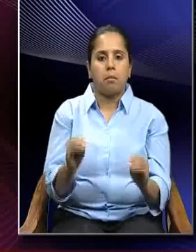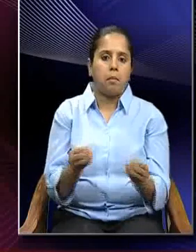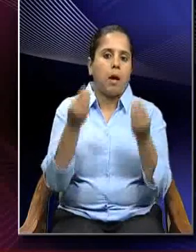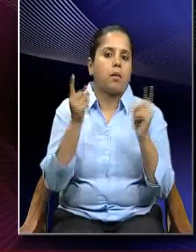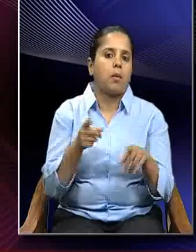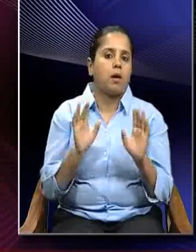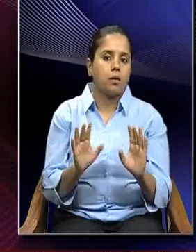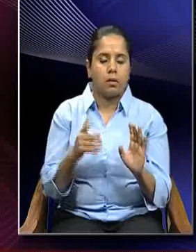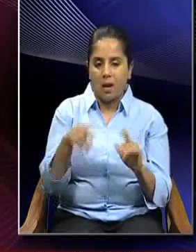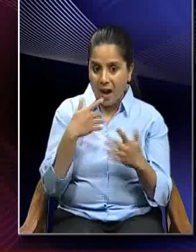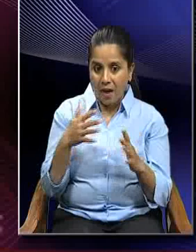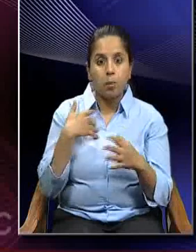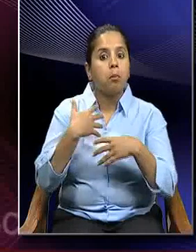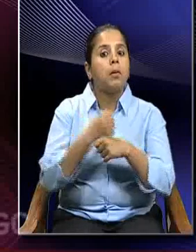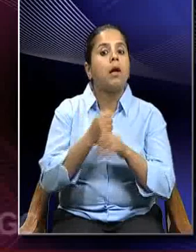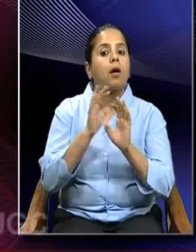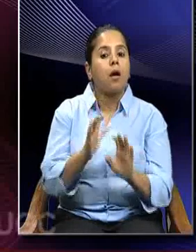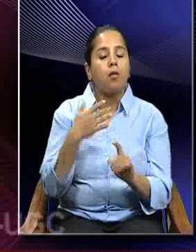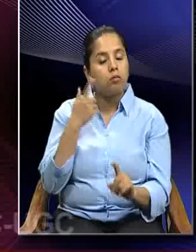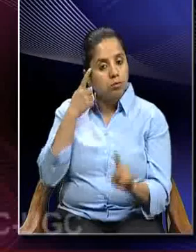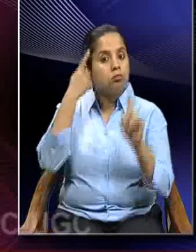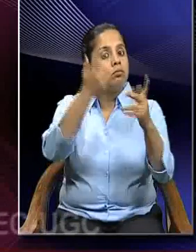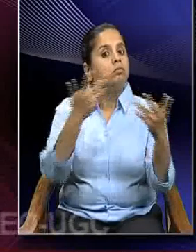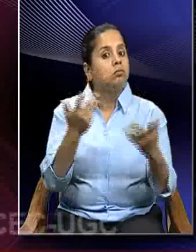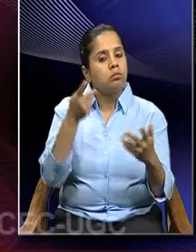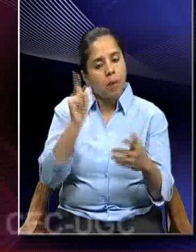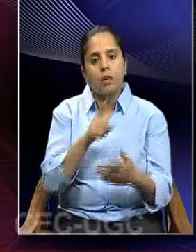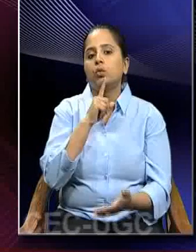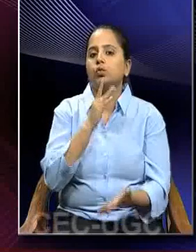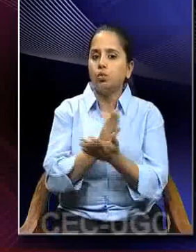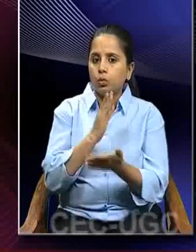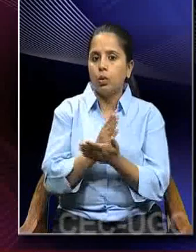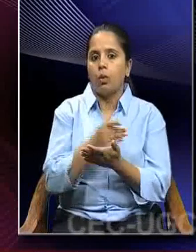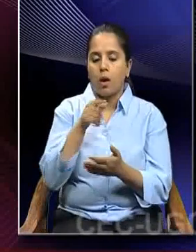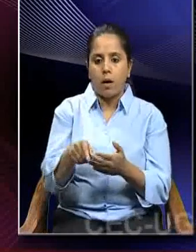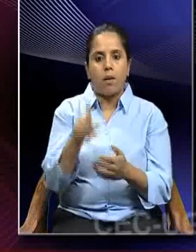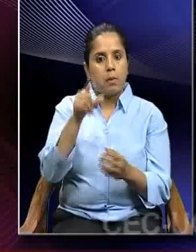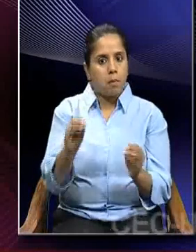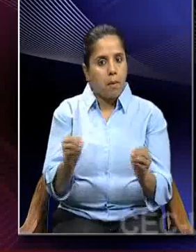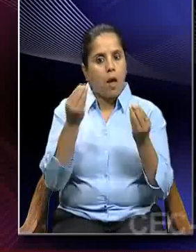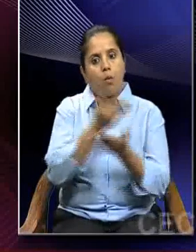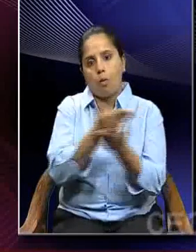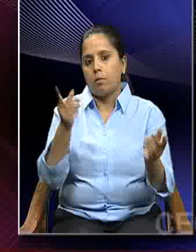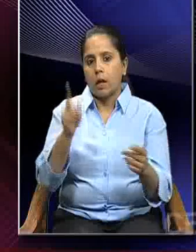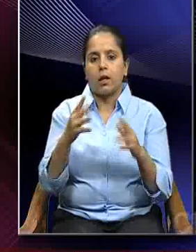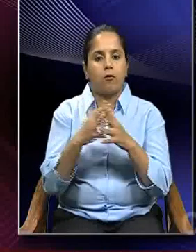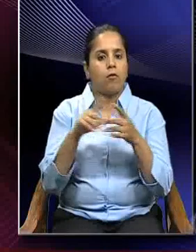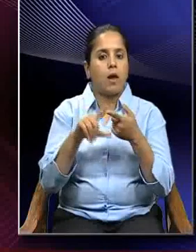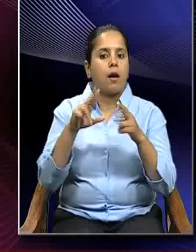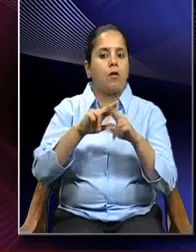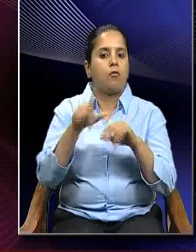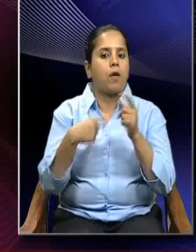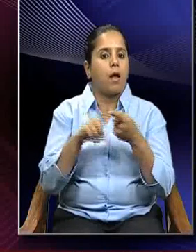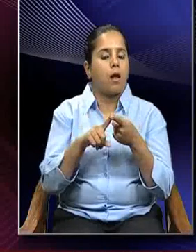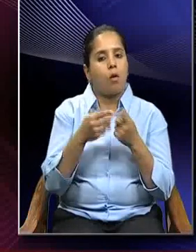Whatever we have created, our ultimate goal should be to ensure the welfare of everyone.